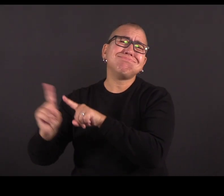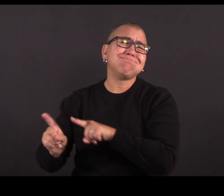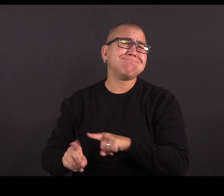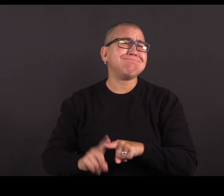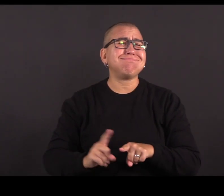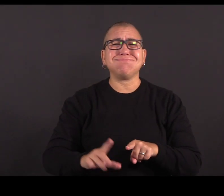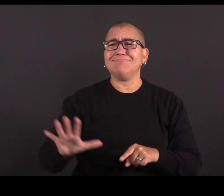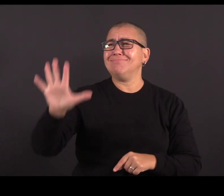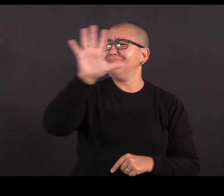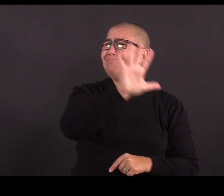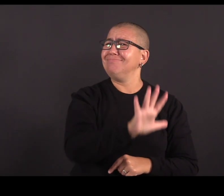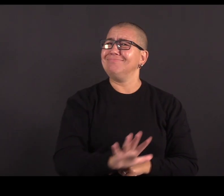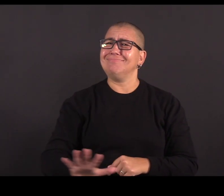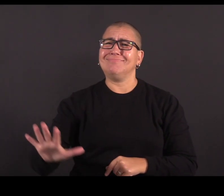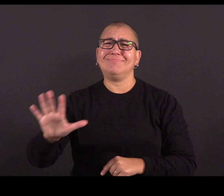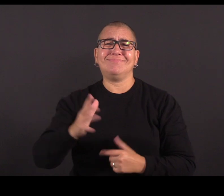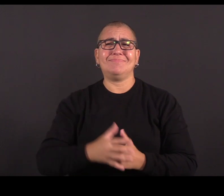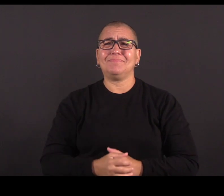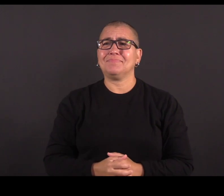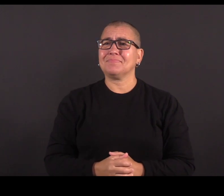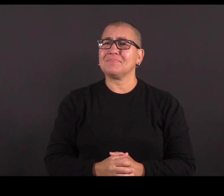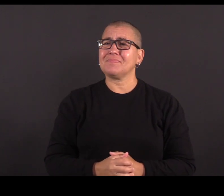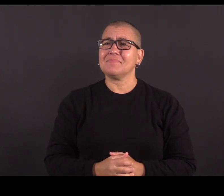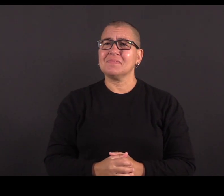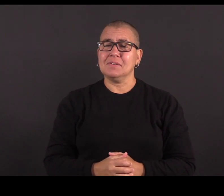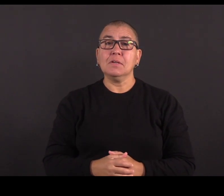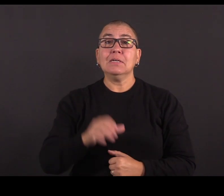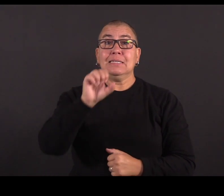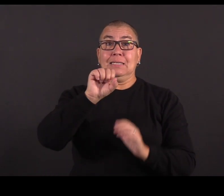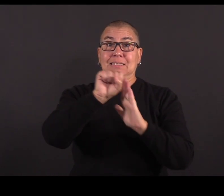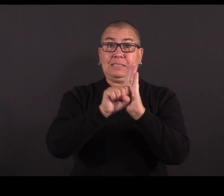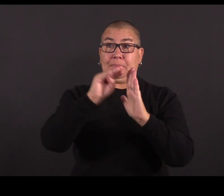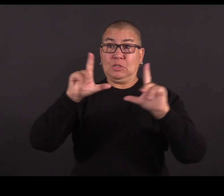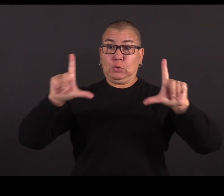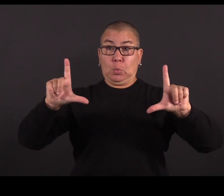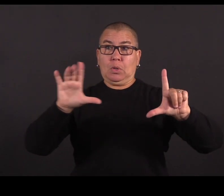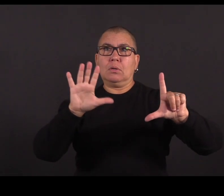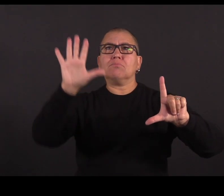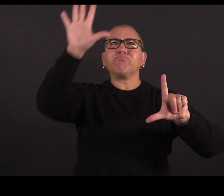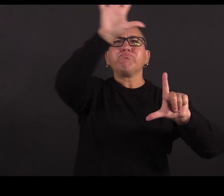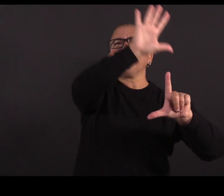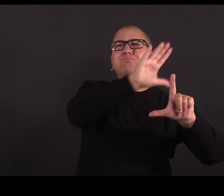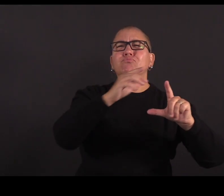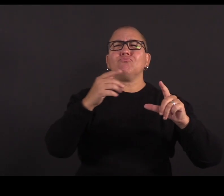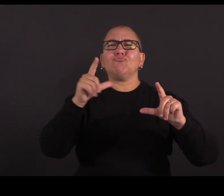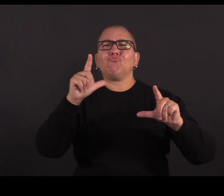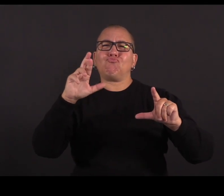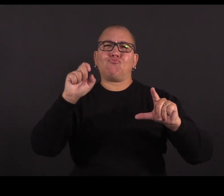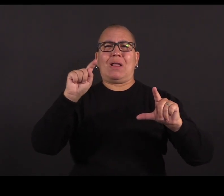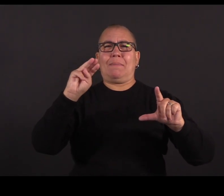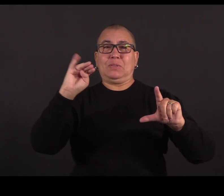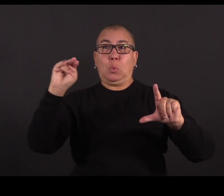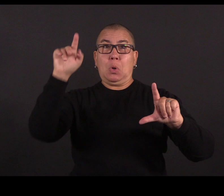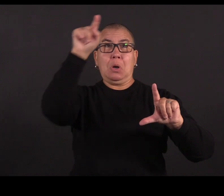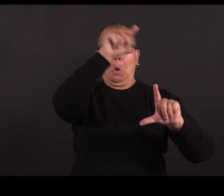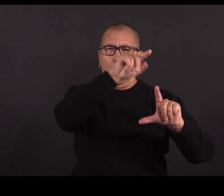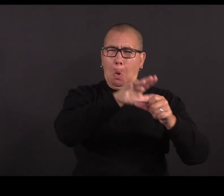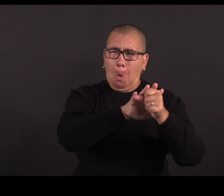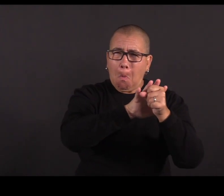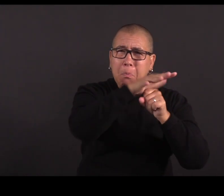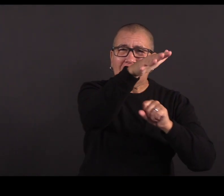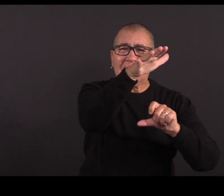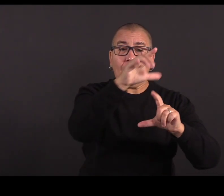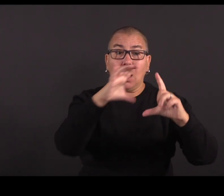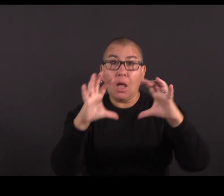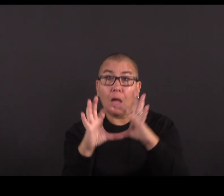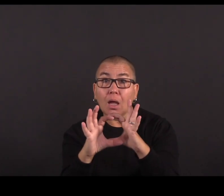in parts of greater Minnesota, vouchers may be more readily available than those in the metro area, but